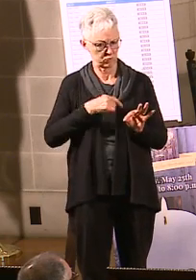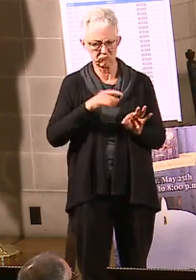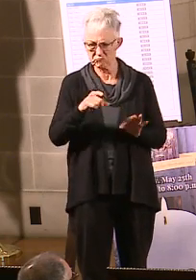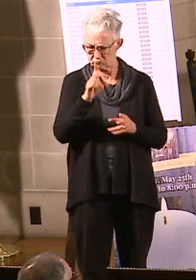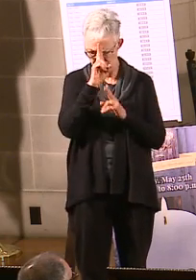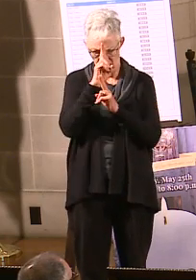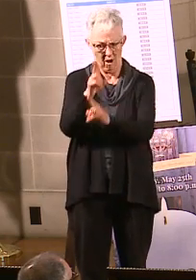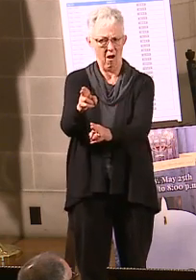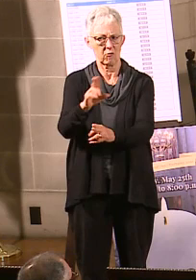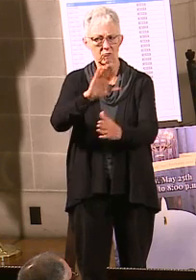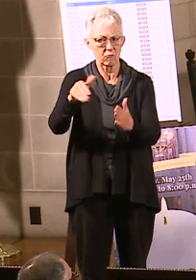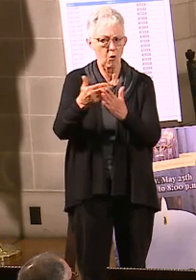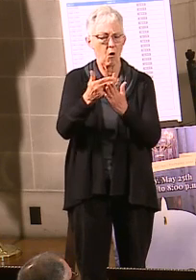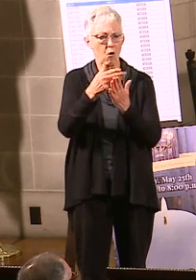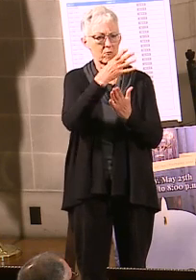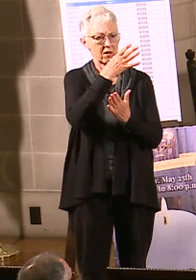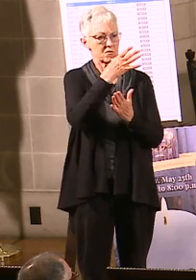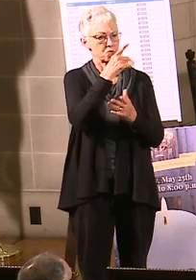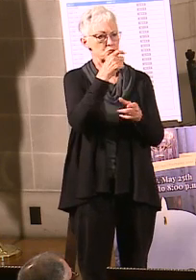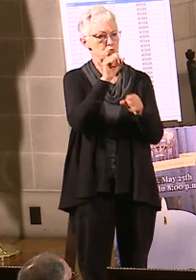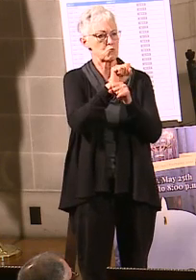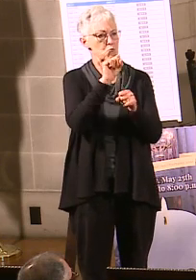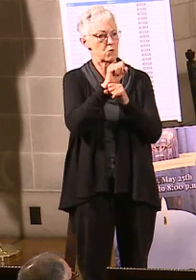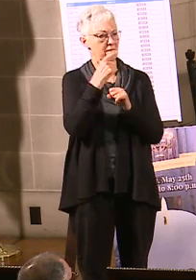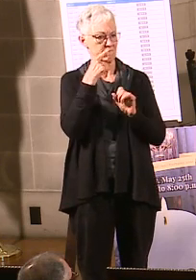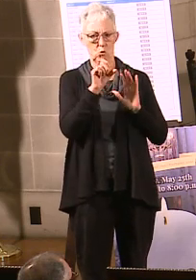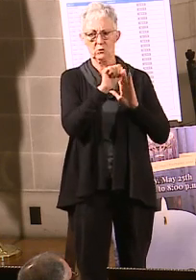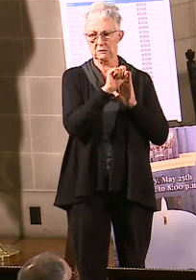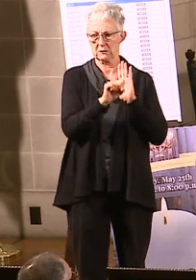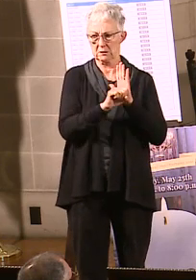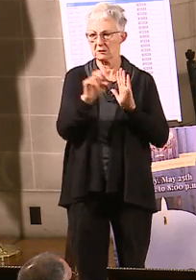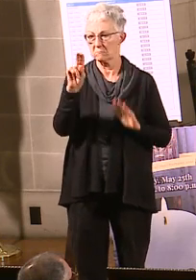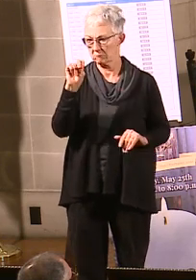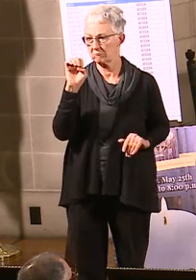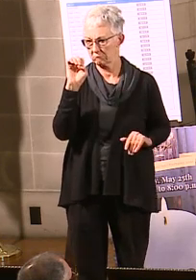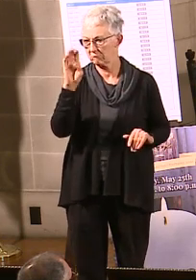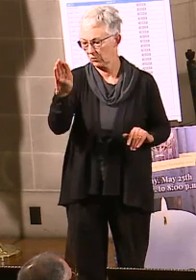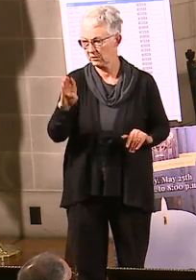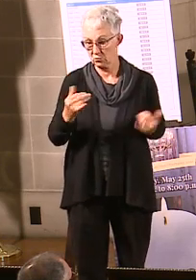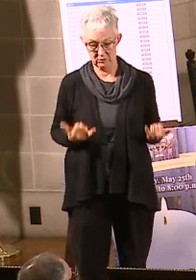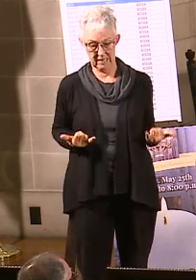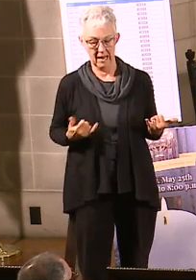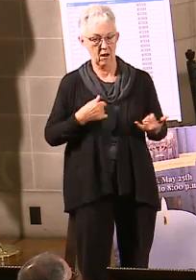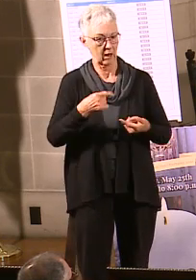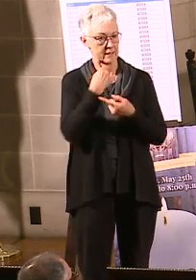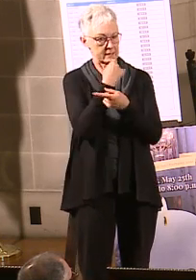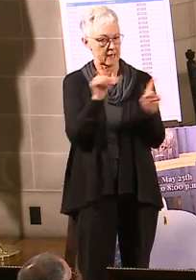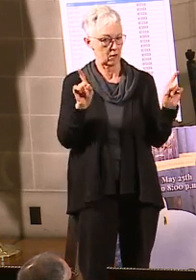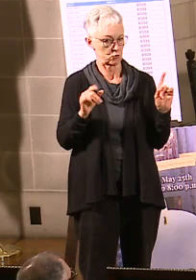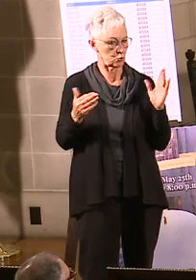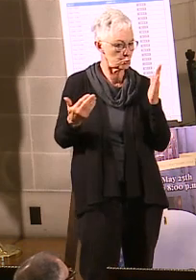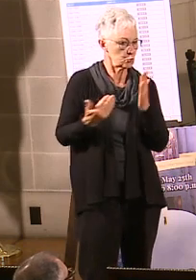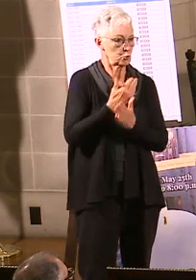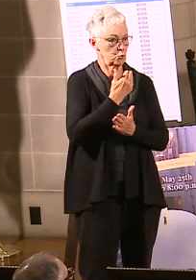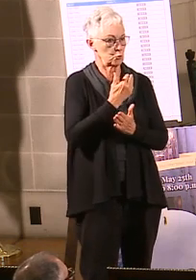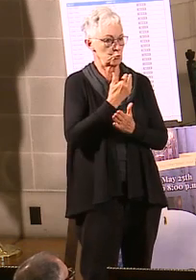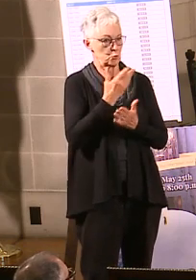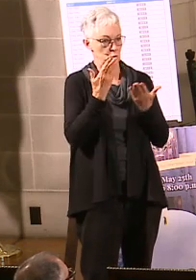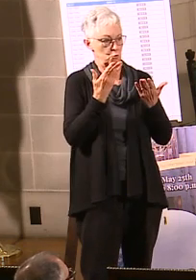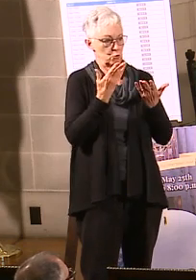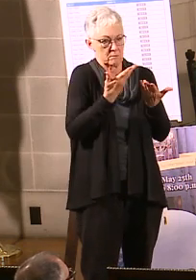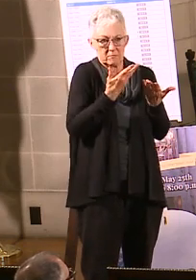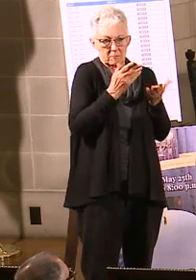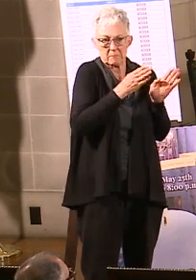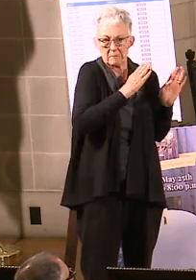state government. And it's exciting to take this opportunity to announce some new initiatives that are going to continue to make Nebraska